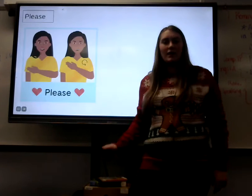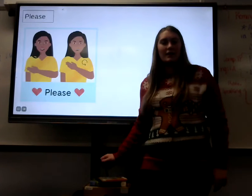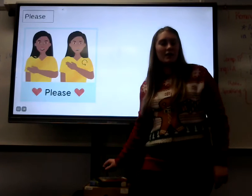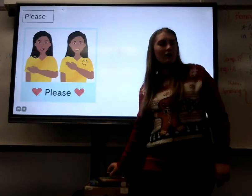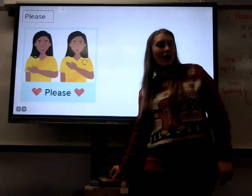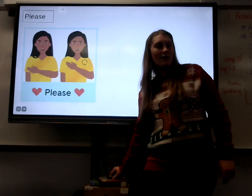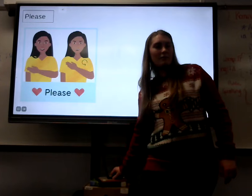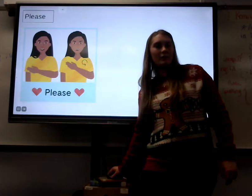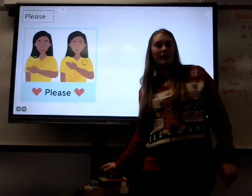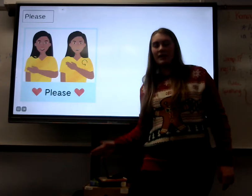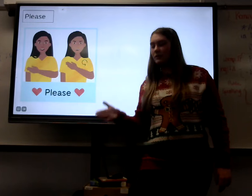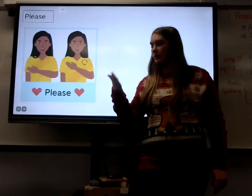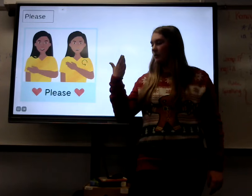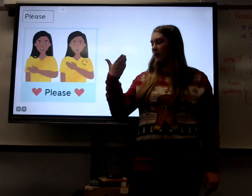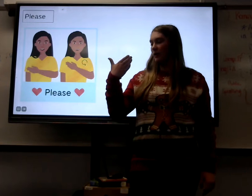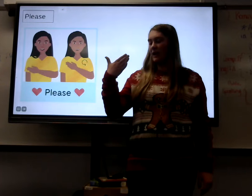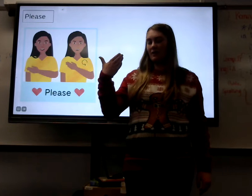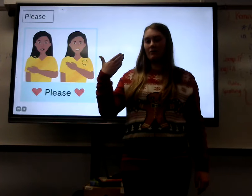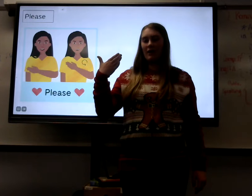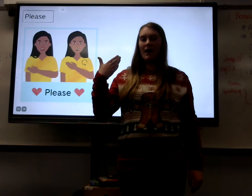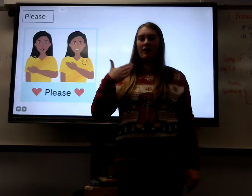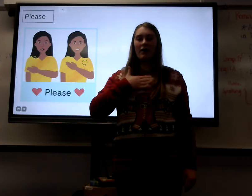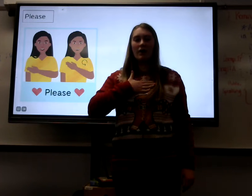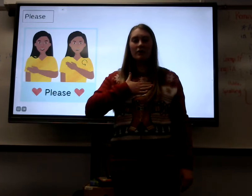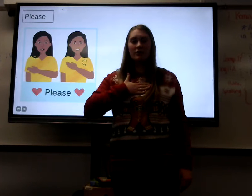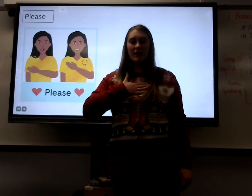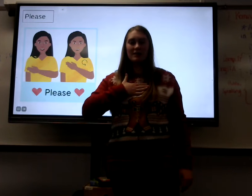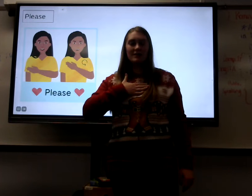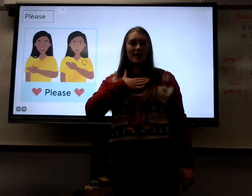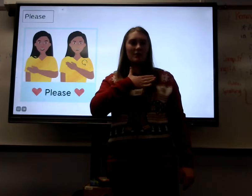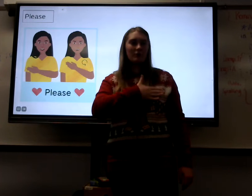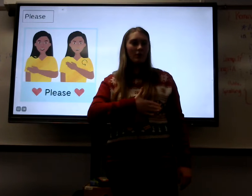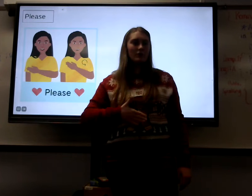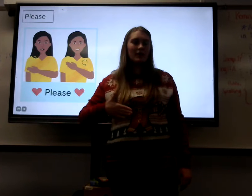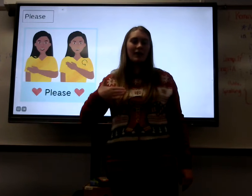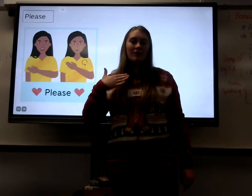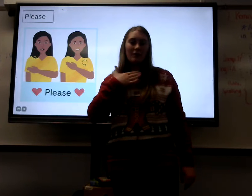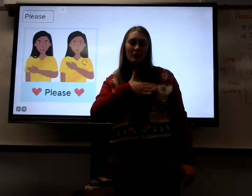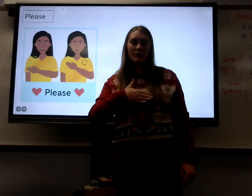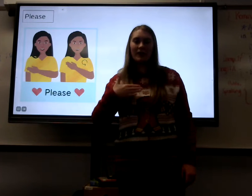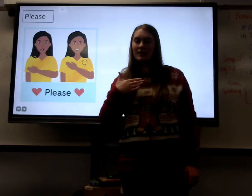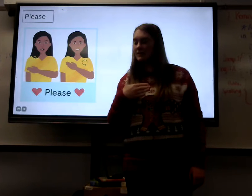Then you have Please, where you put your hand flat on your chest and rotate it for Please.